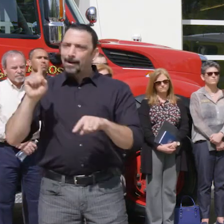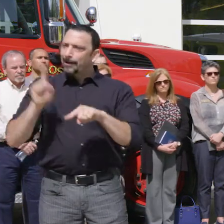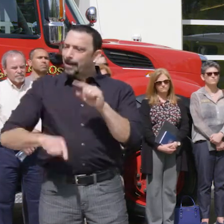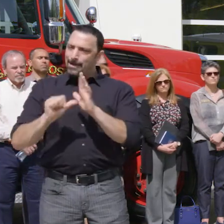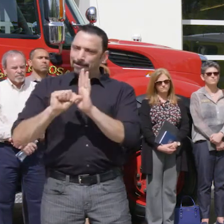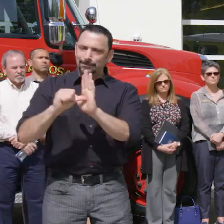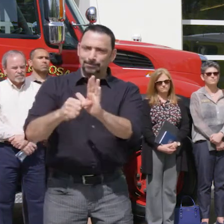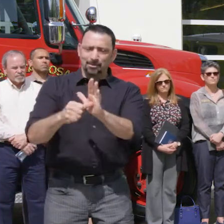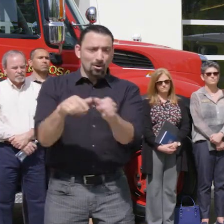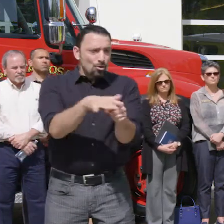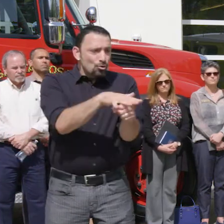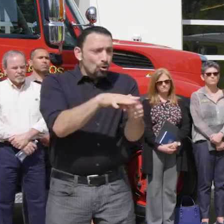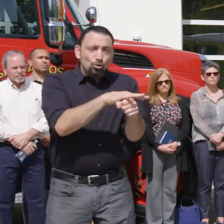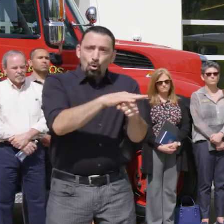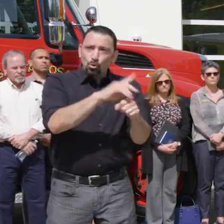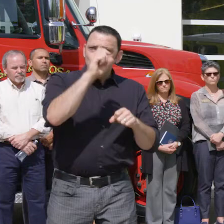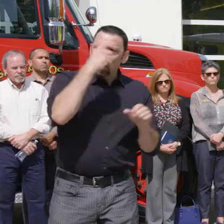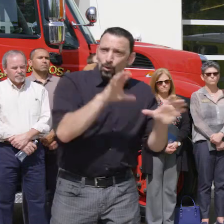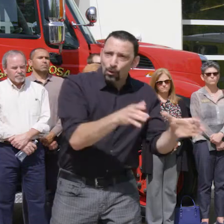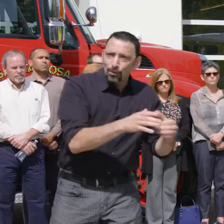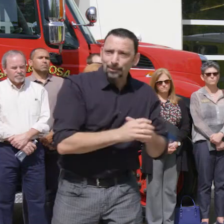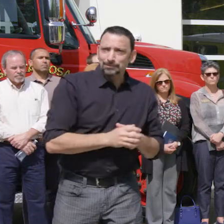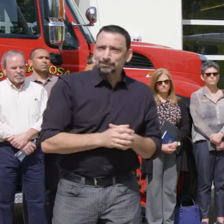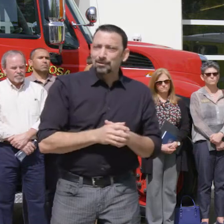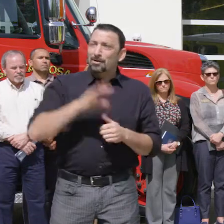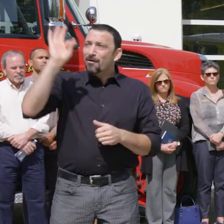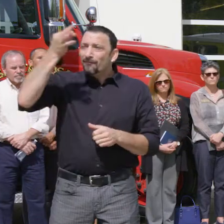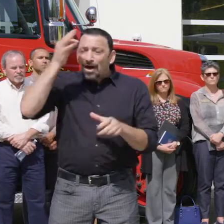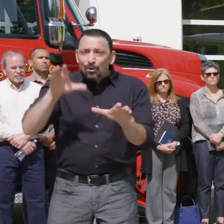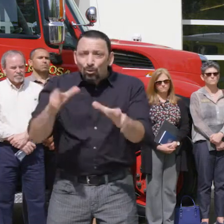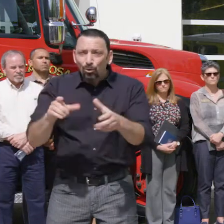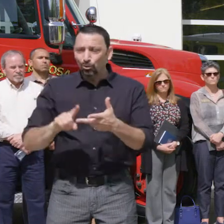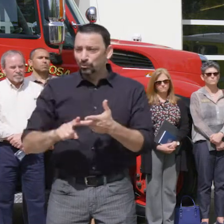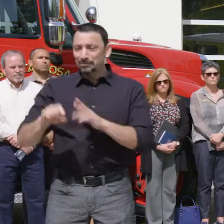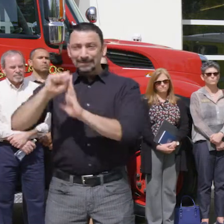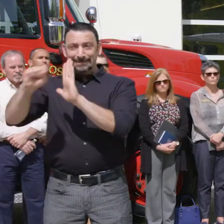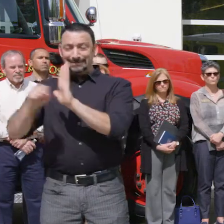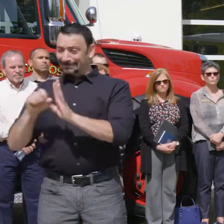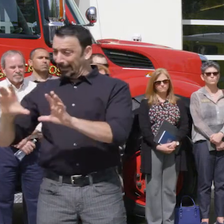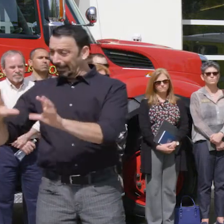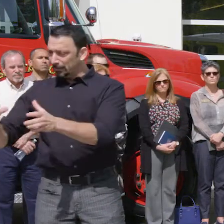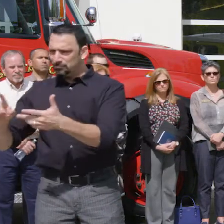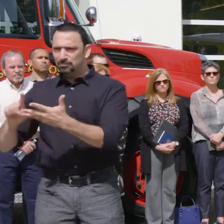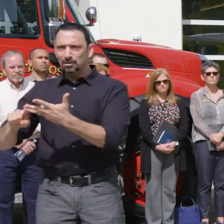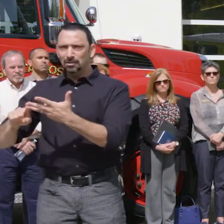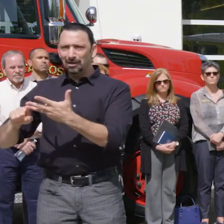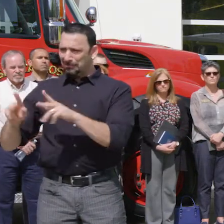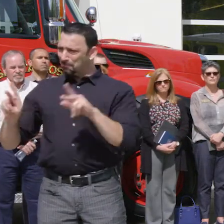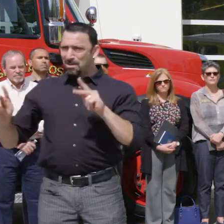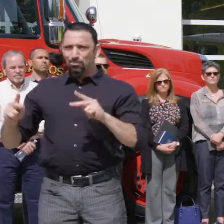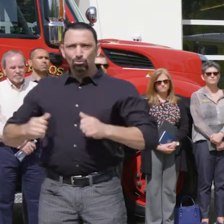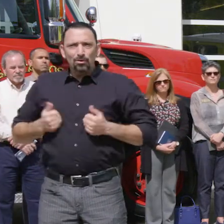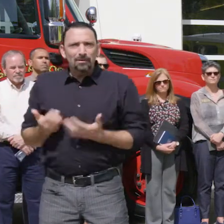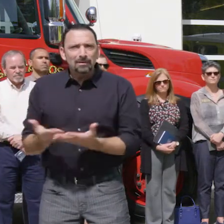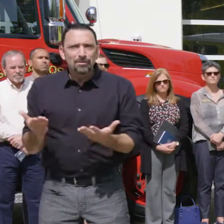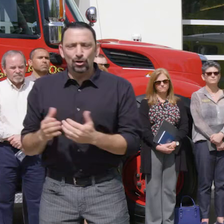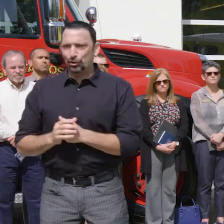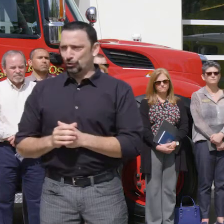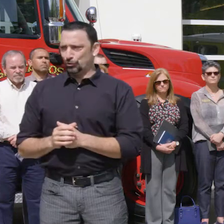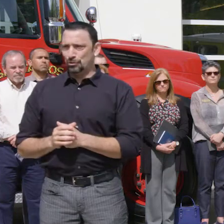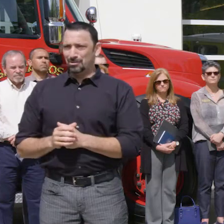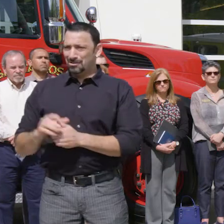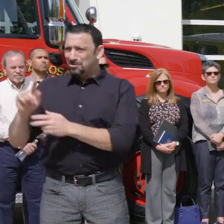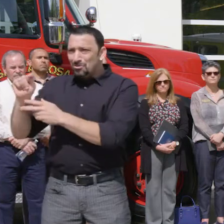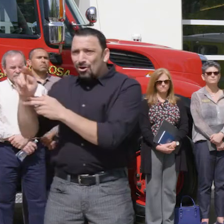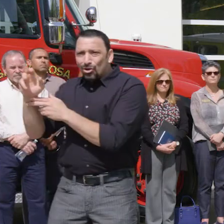the local governments, our federal partners, the state agencies, and the citizens who endured trucks and